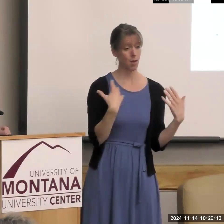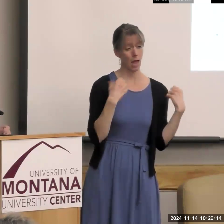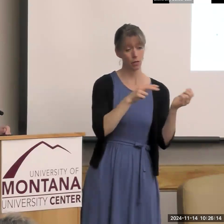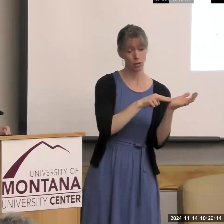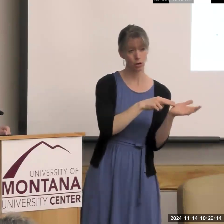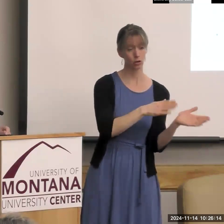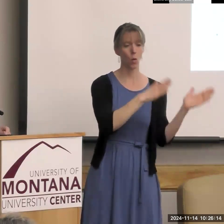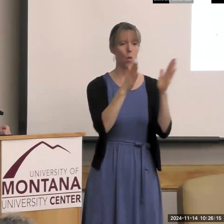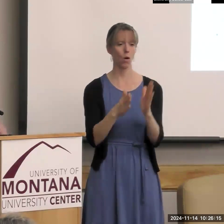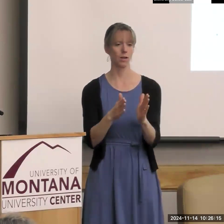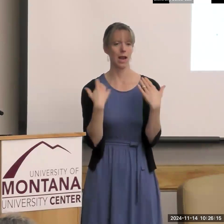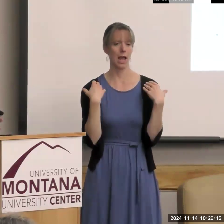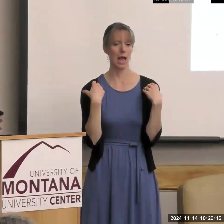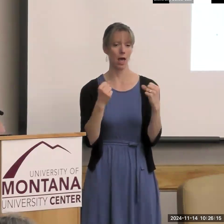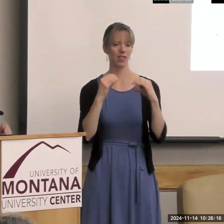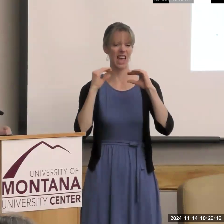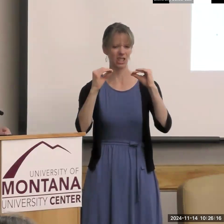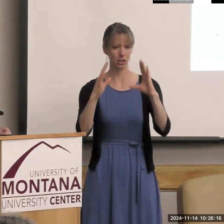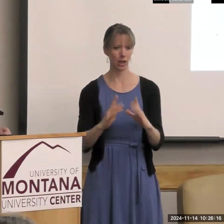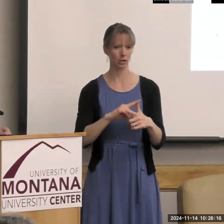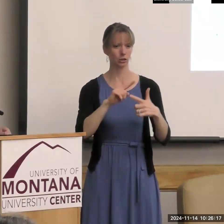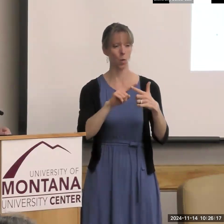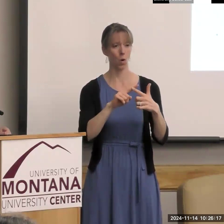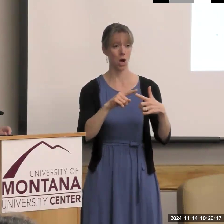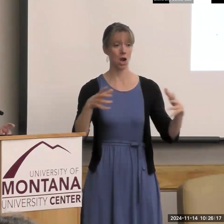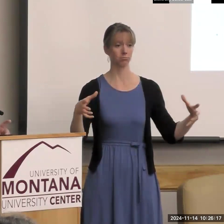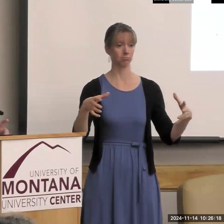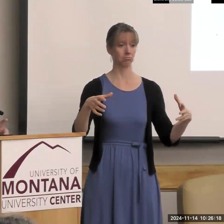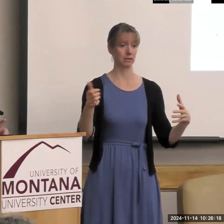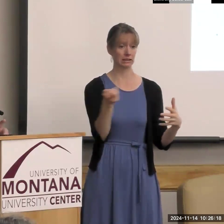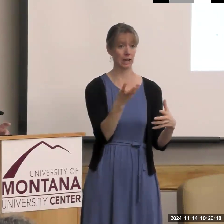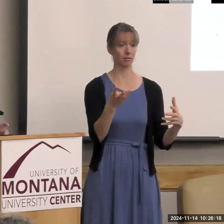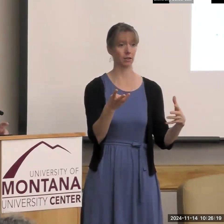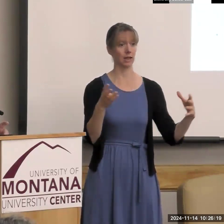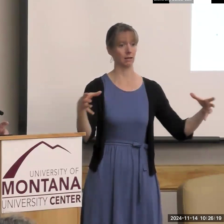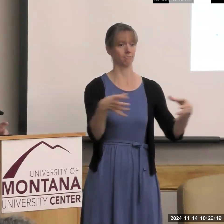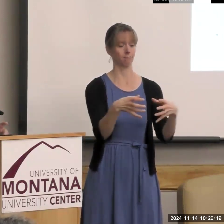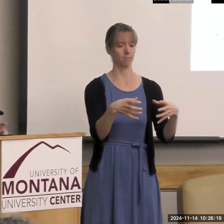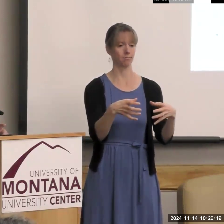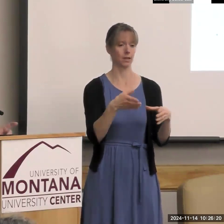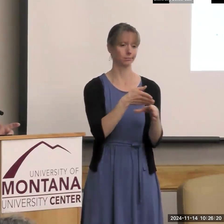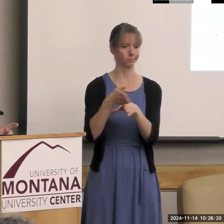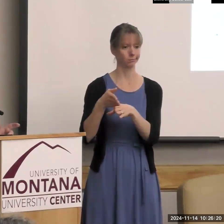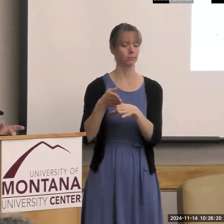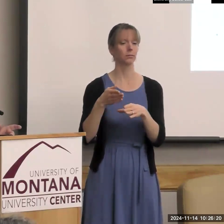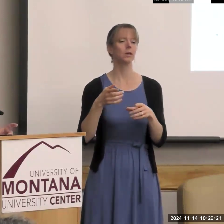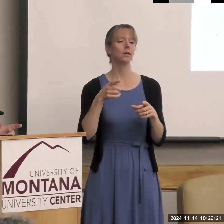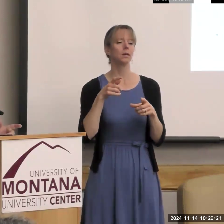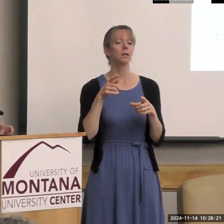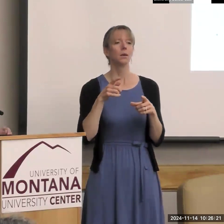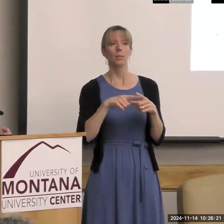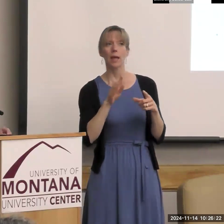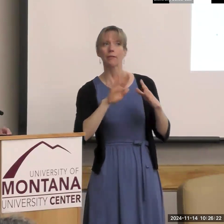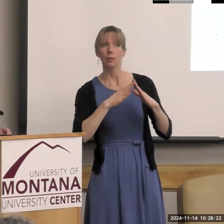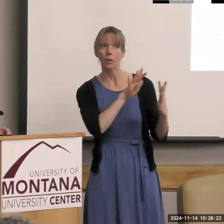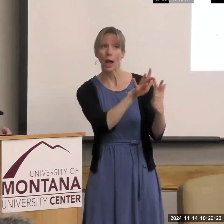health educators, or there's a combination of all of those. And those are the folks that are actually doing that community outreach in terms